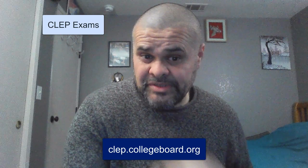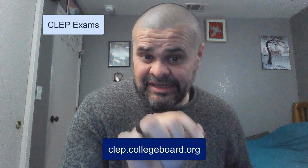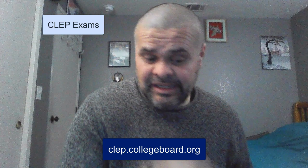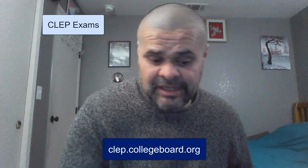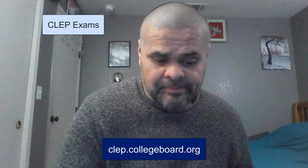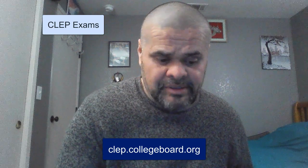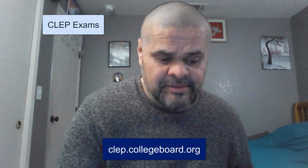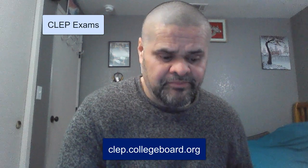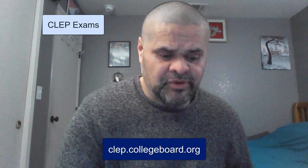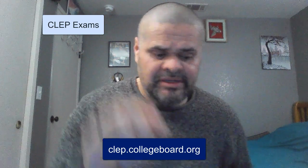website CLEP, right,